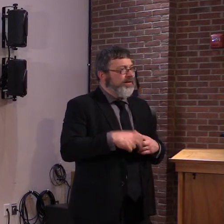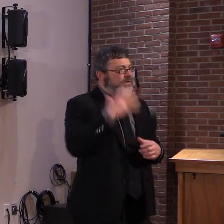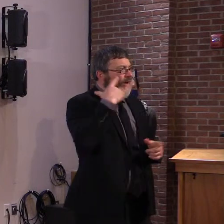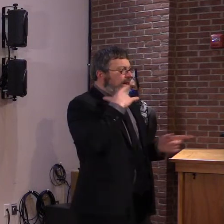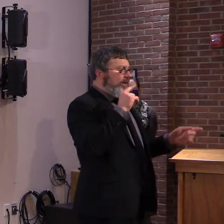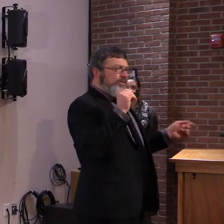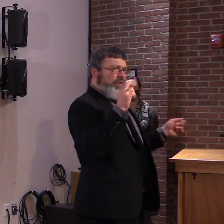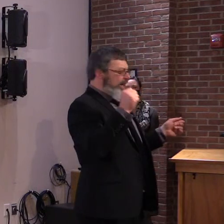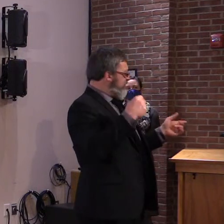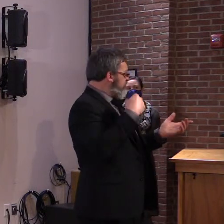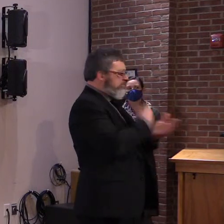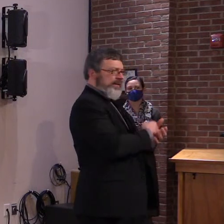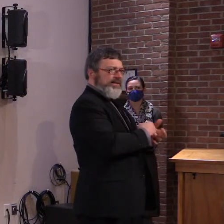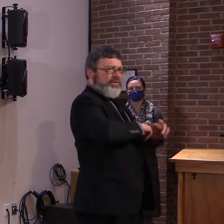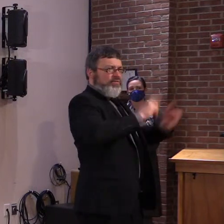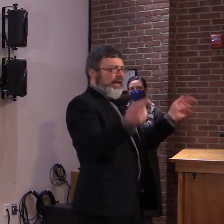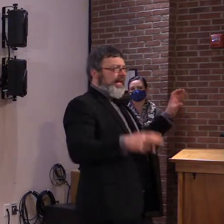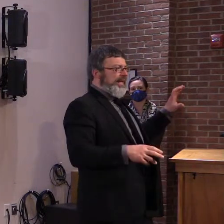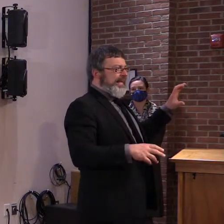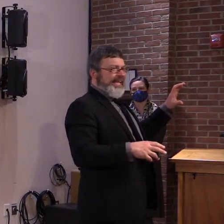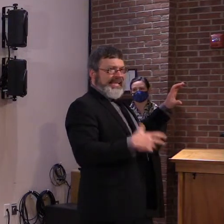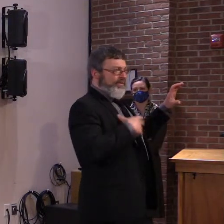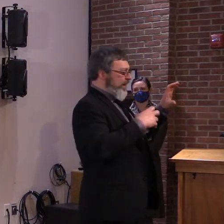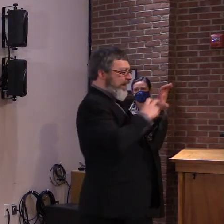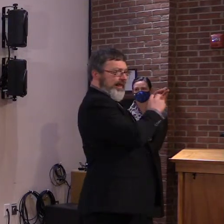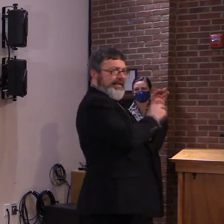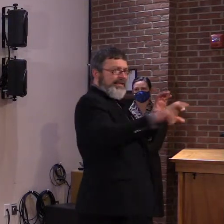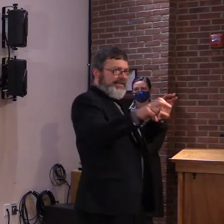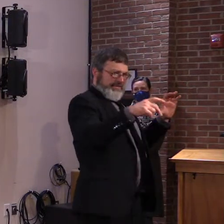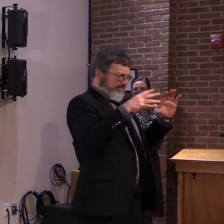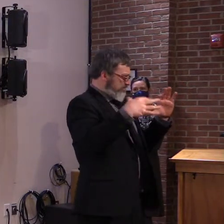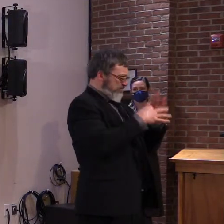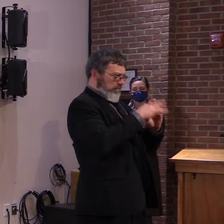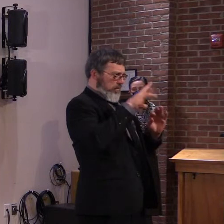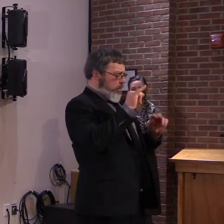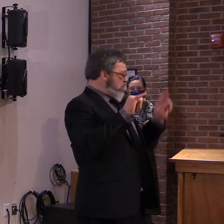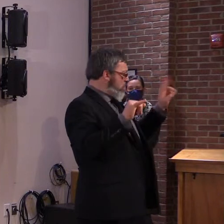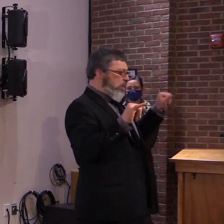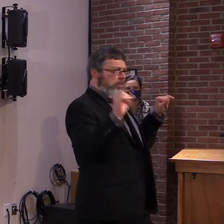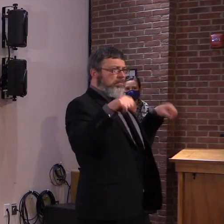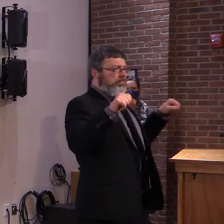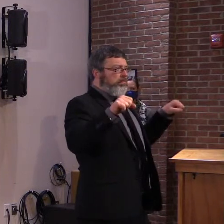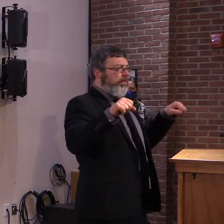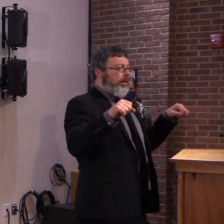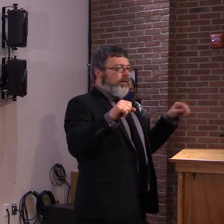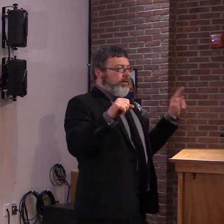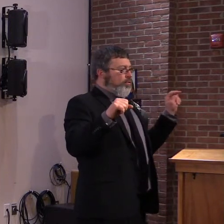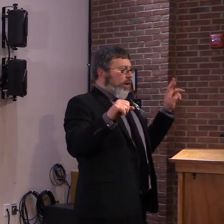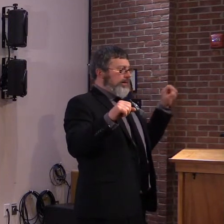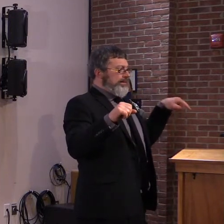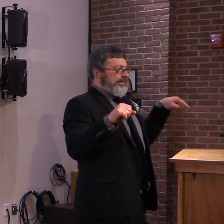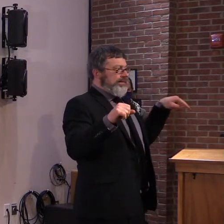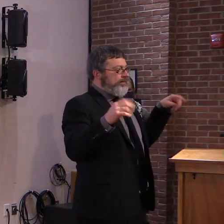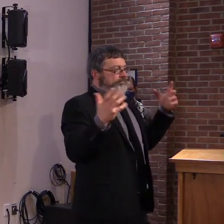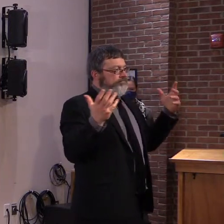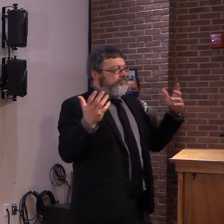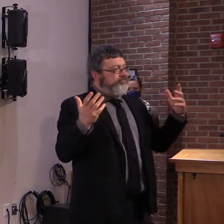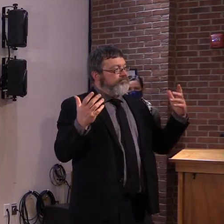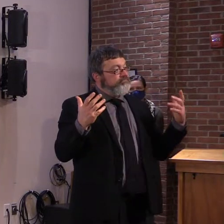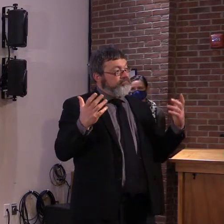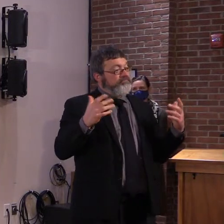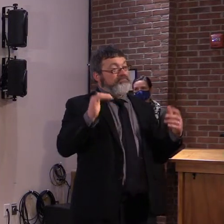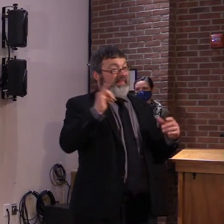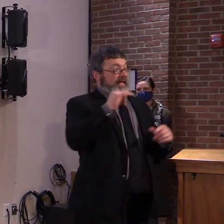it's in pretty good shape. I mean, we started out with $500 million in there, a little over 500 million. We have